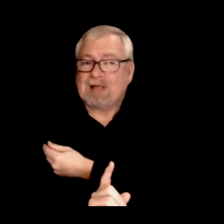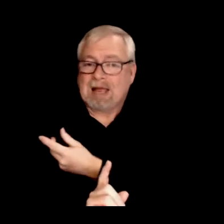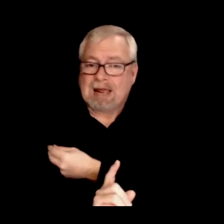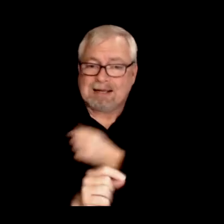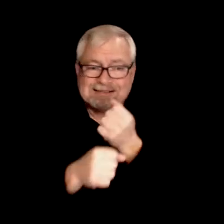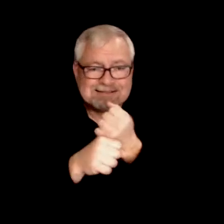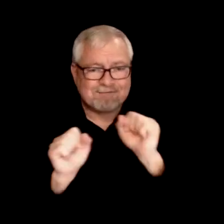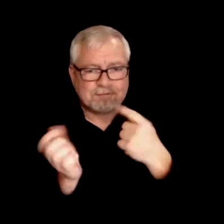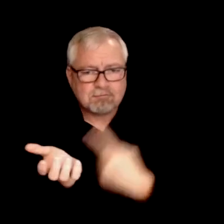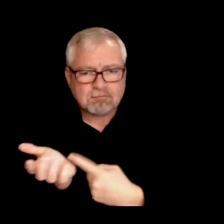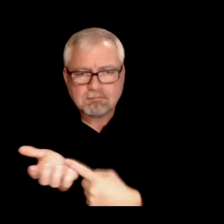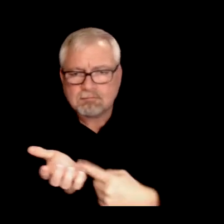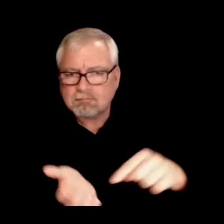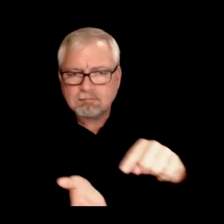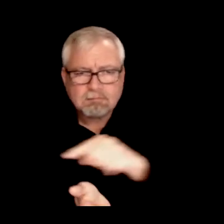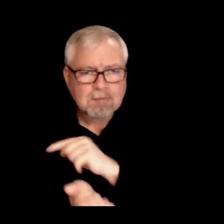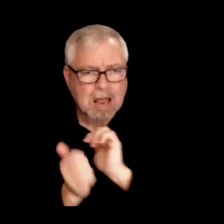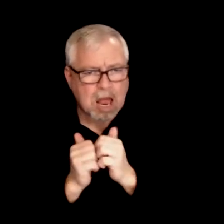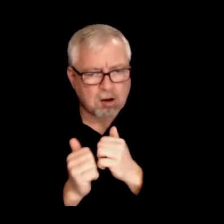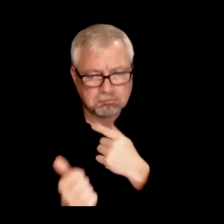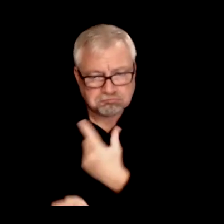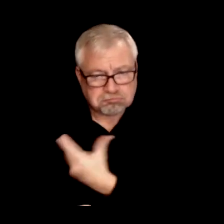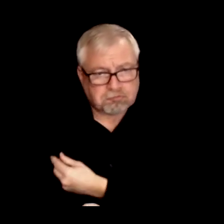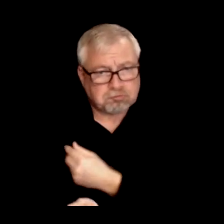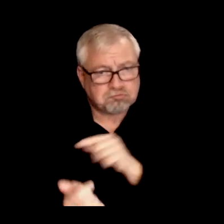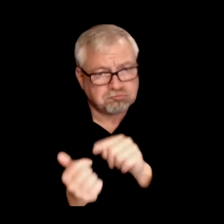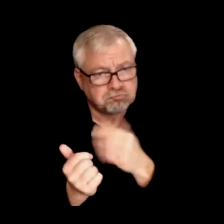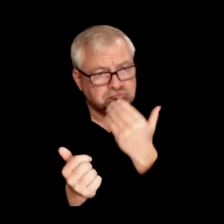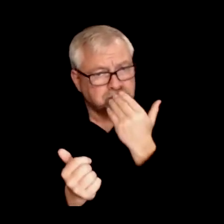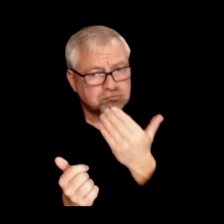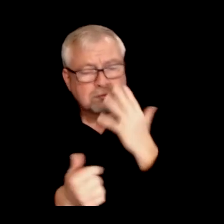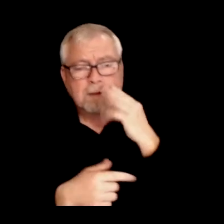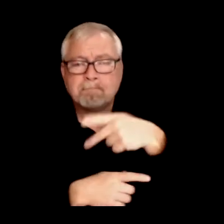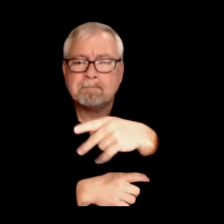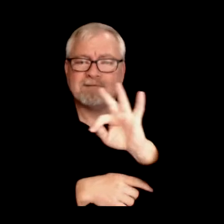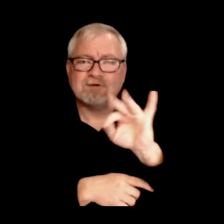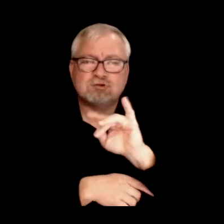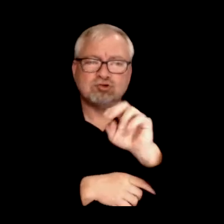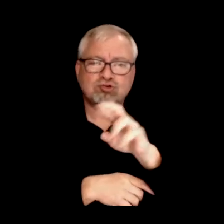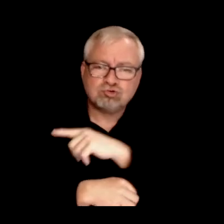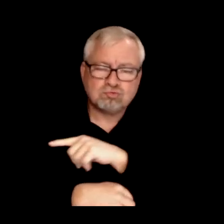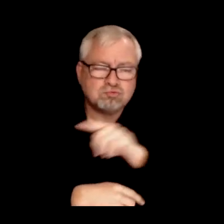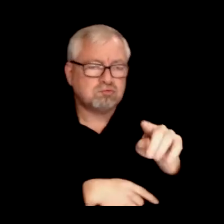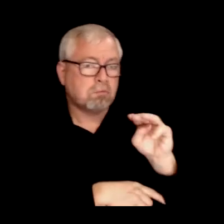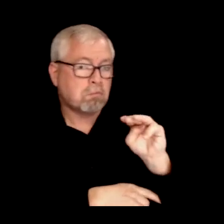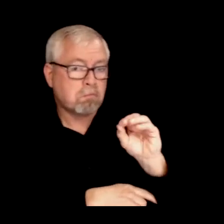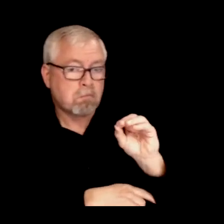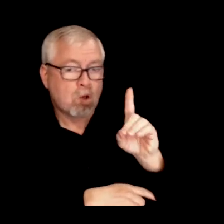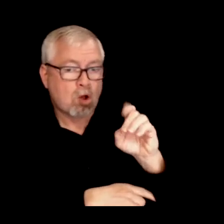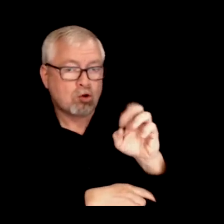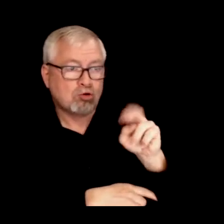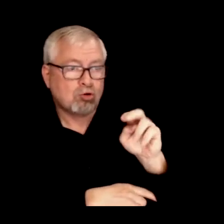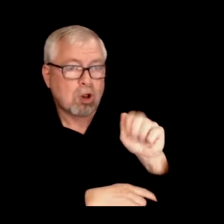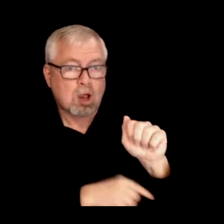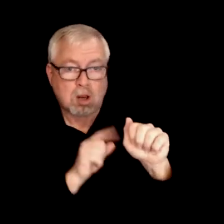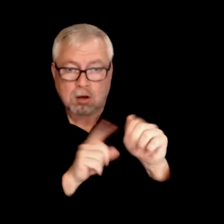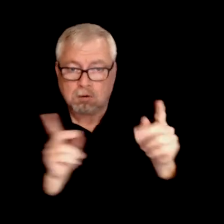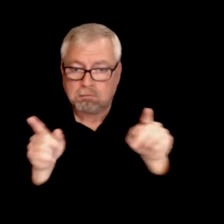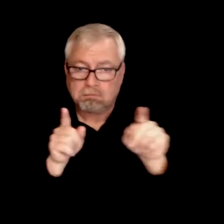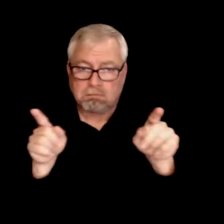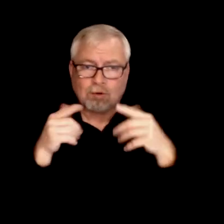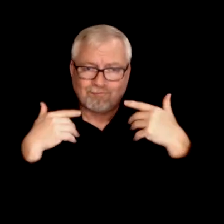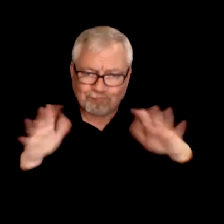vaccines, the Pfizer and Moderna vaccines, have gone through the same rigorous safety